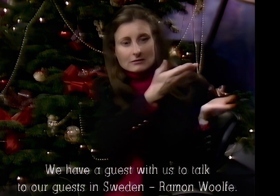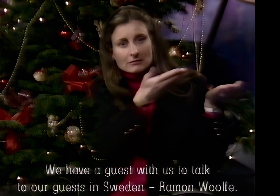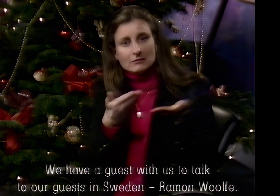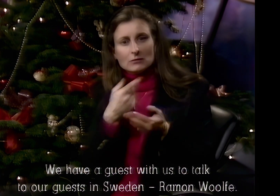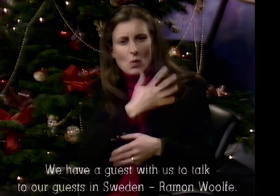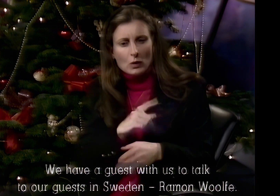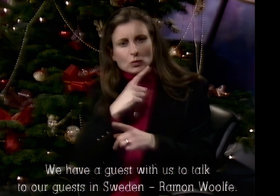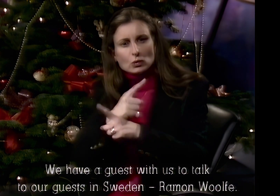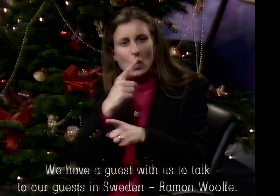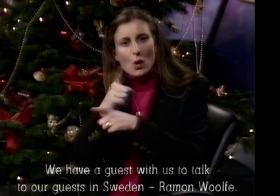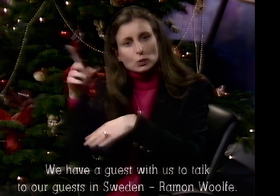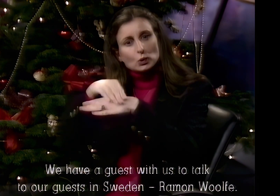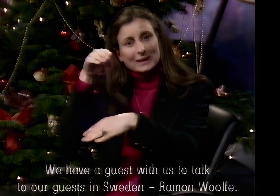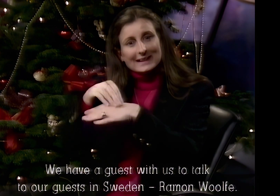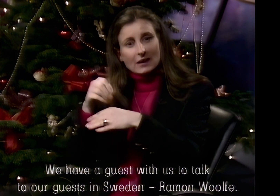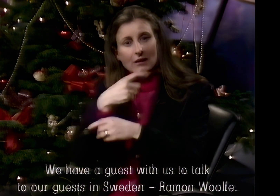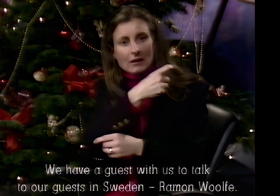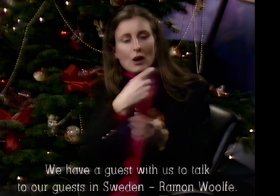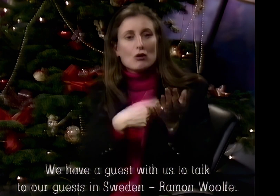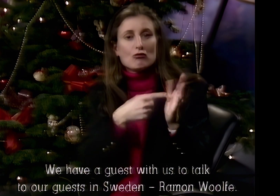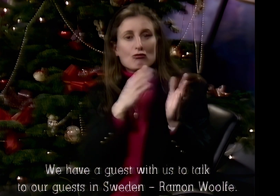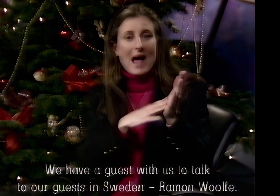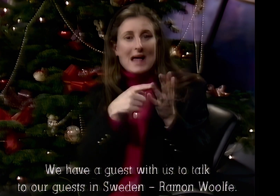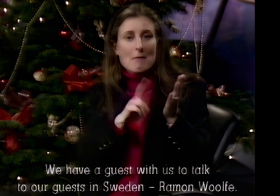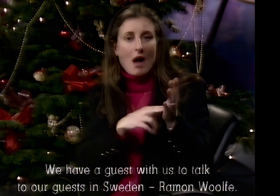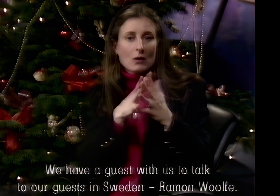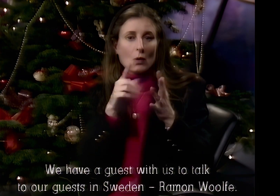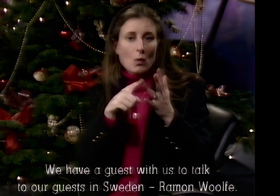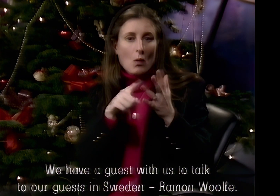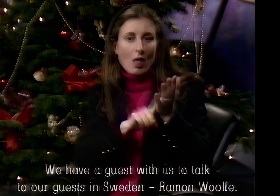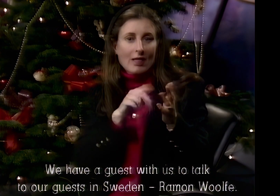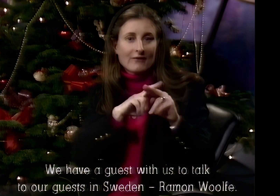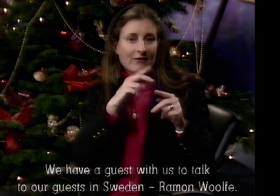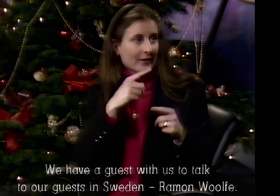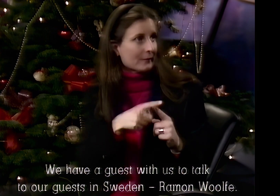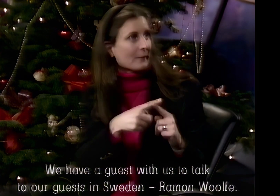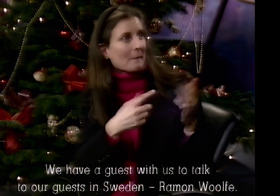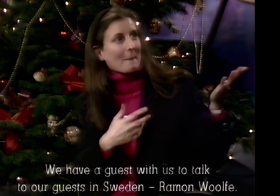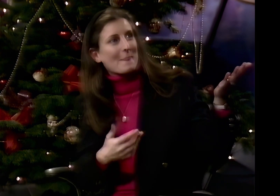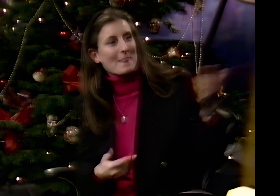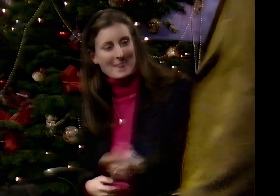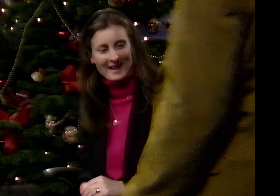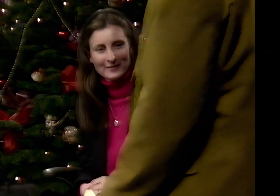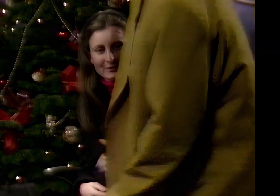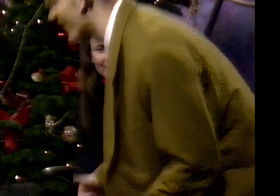have a guest with us who would like to talk to our guests in Sweden. He is Ramon Wolf.